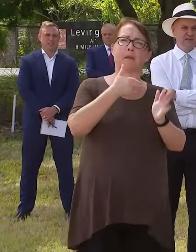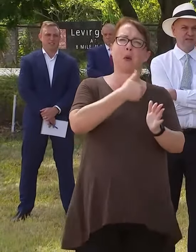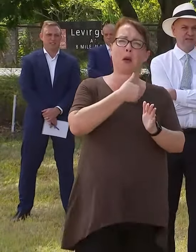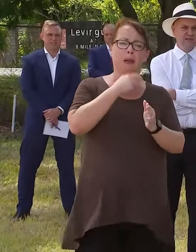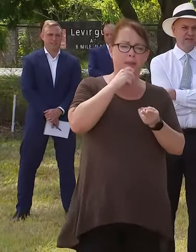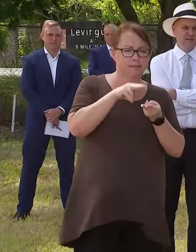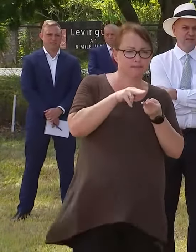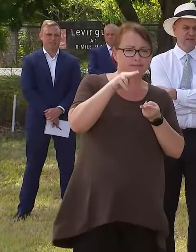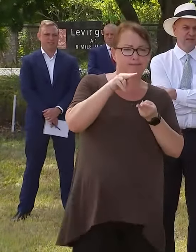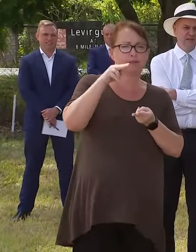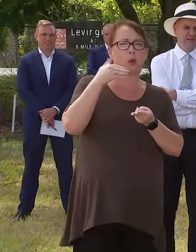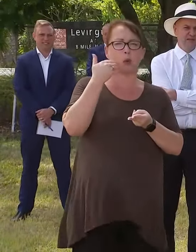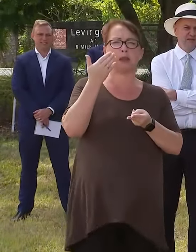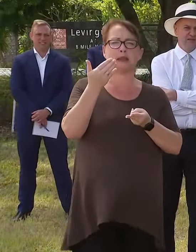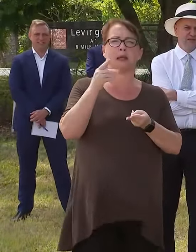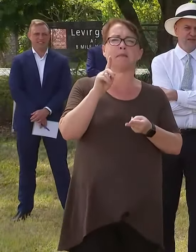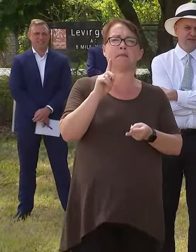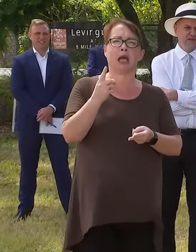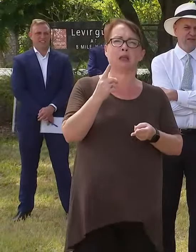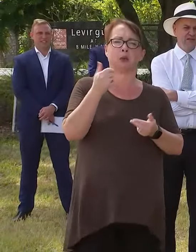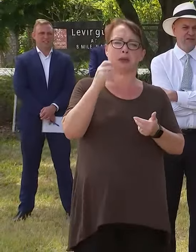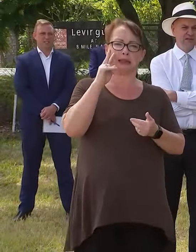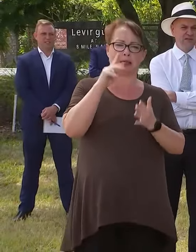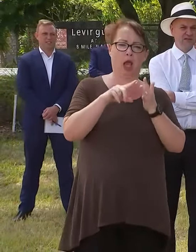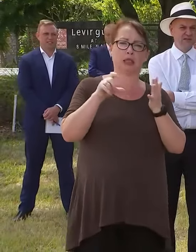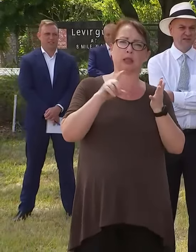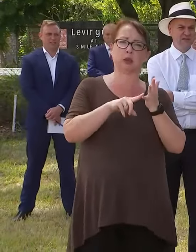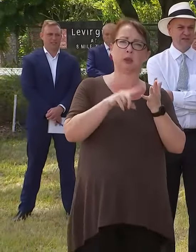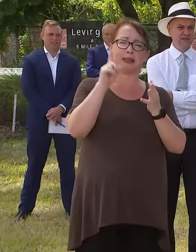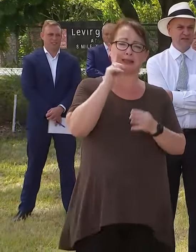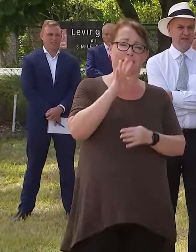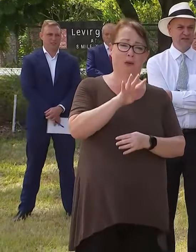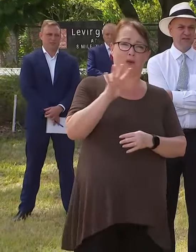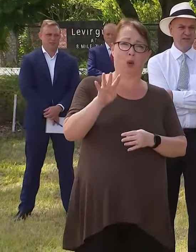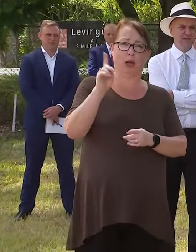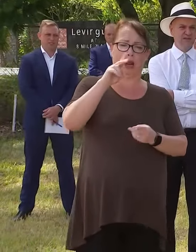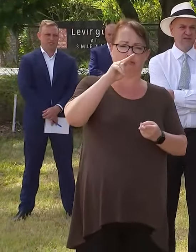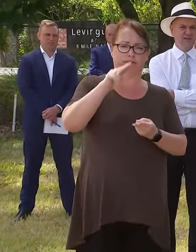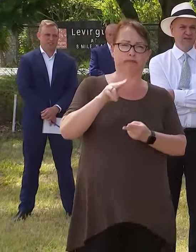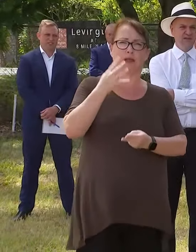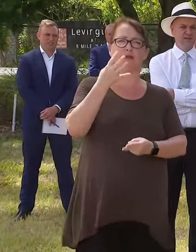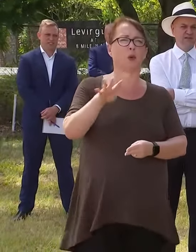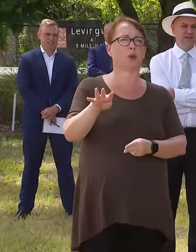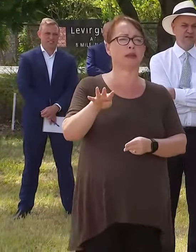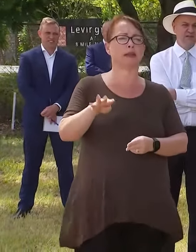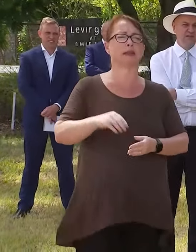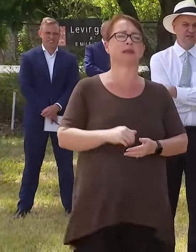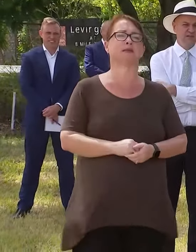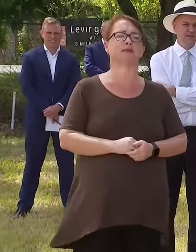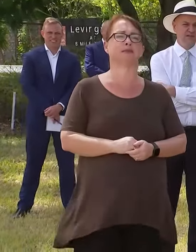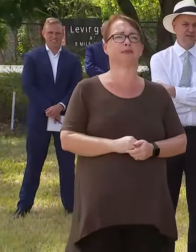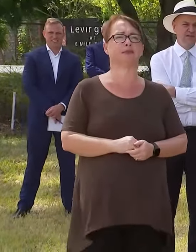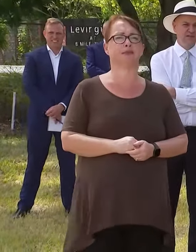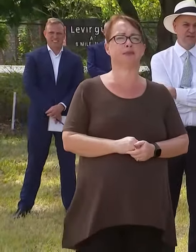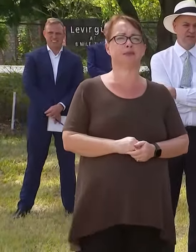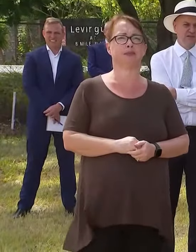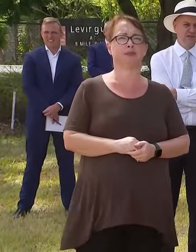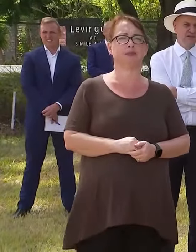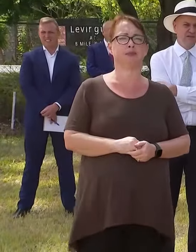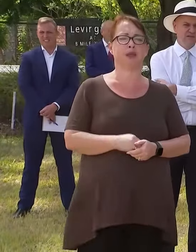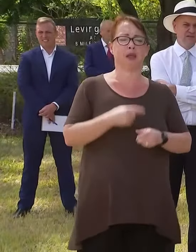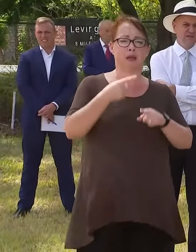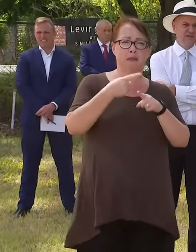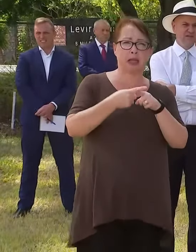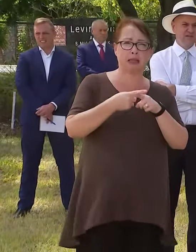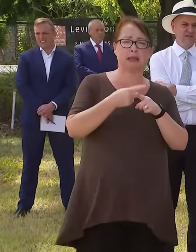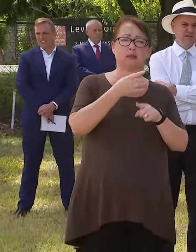our ICU numbers have come down again from 44 yesterday to 40 today. And we've seen a slight